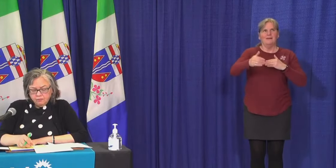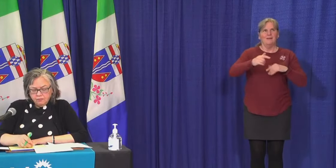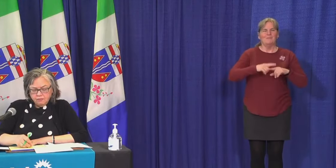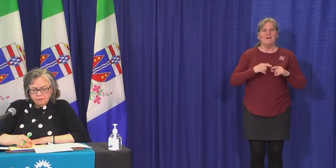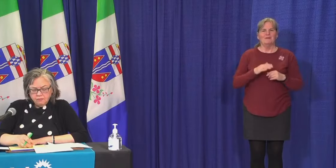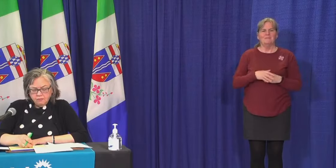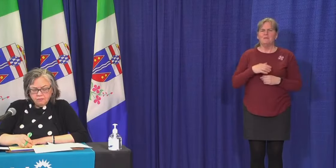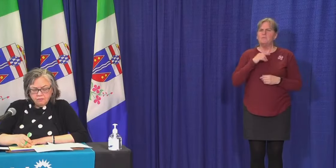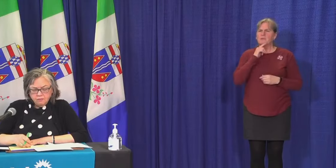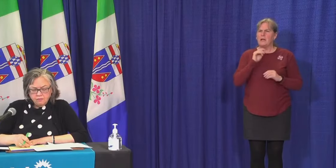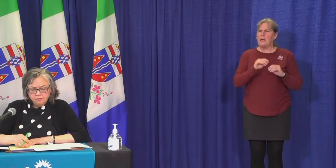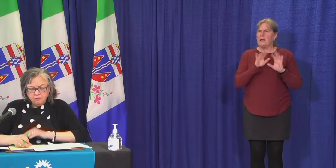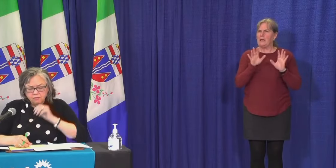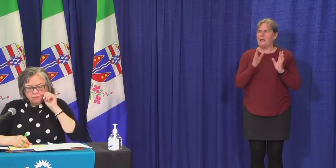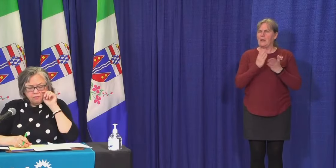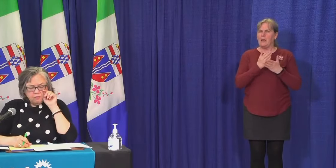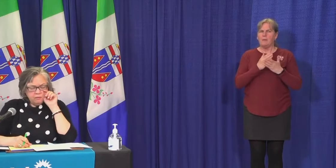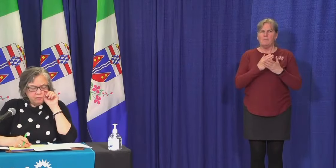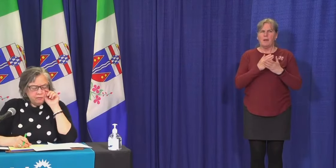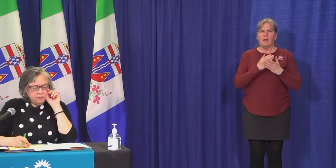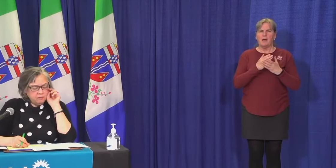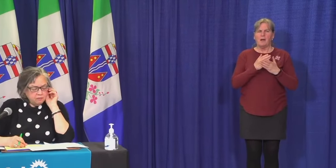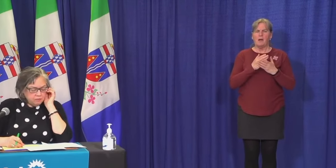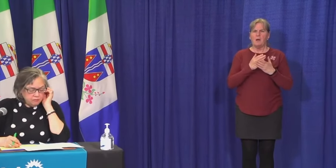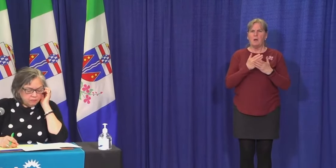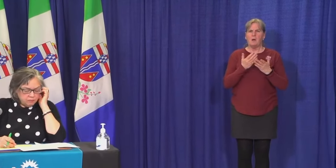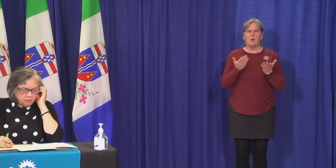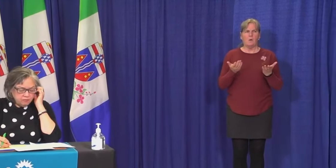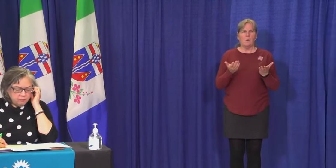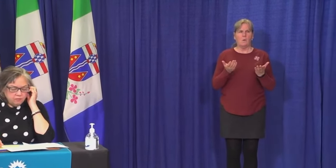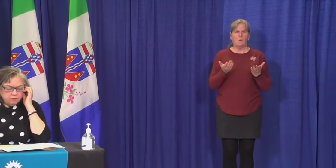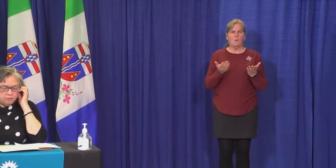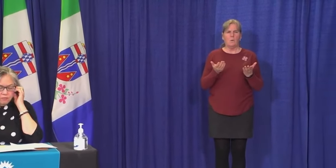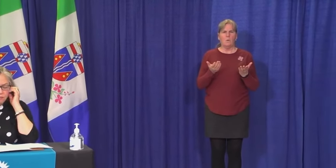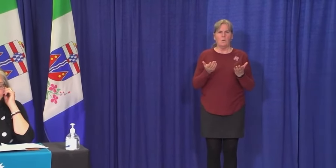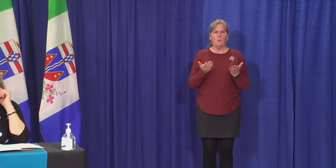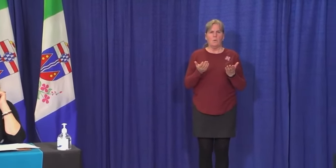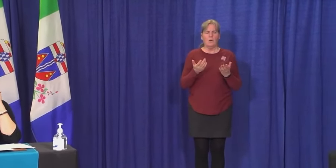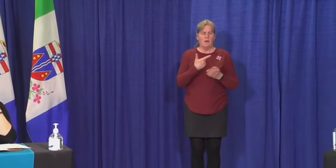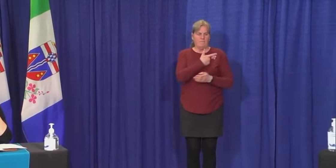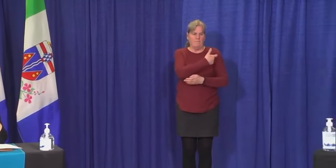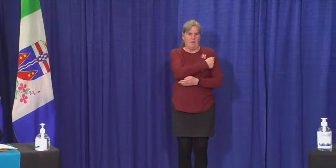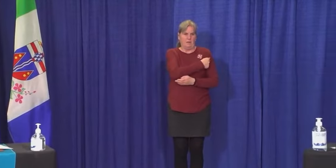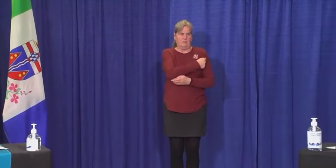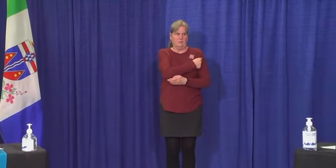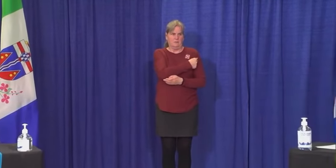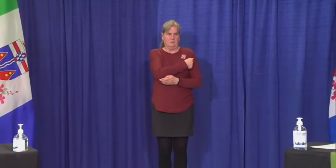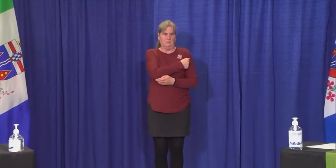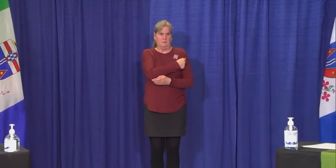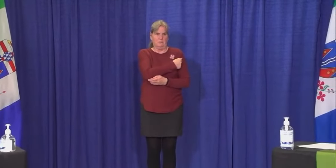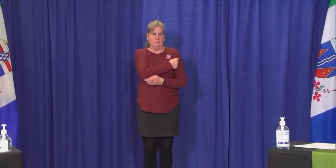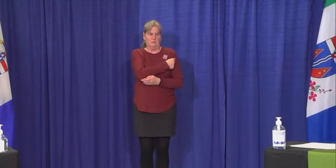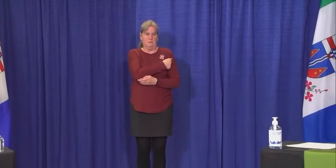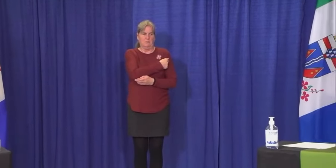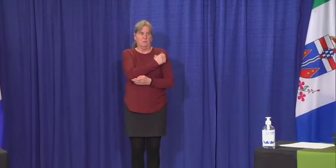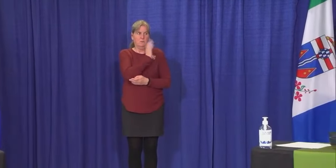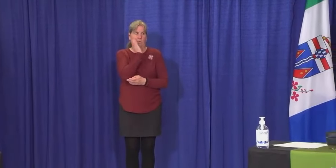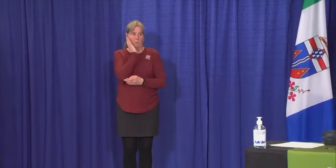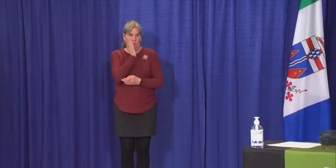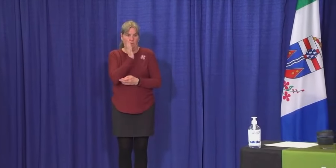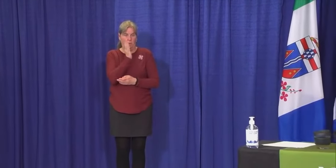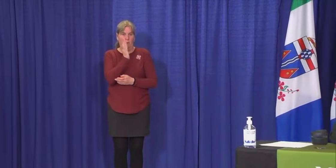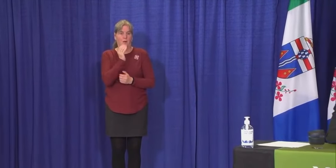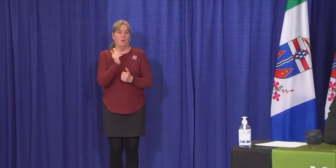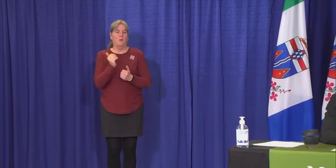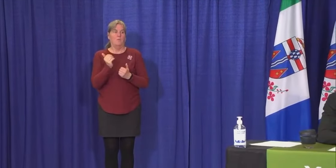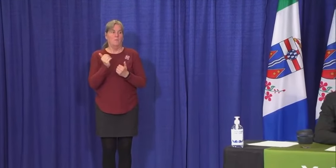not familiar with the literature. Dr. Hanley, are we expecting to see the vaccines gradually becoming available